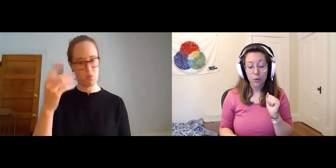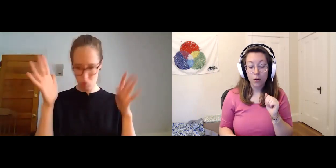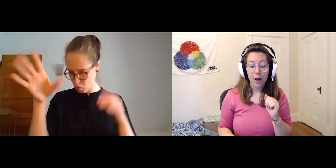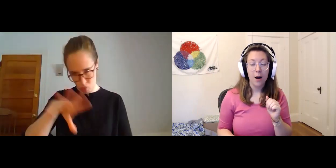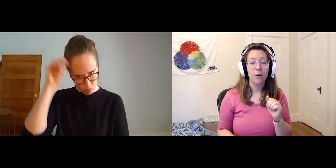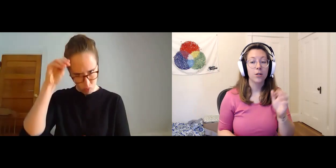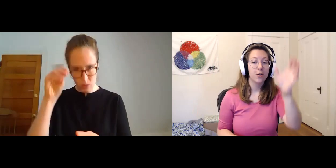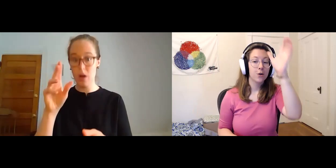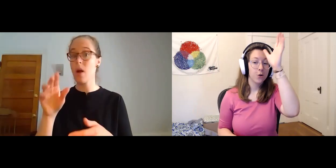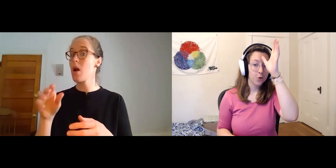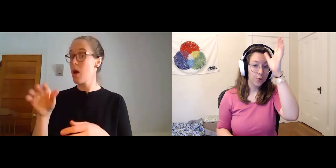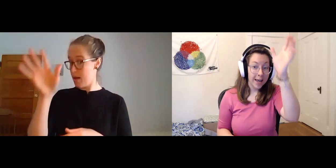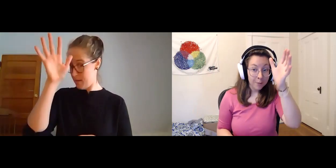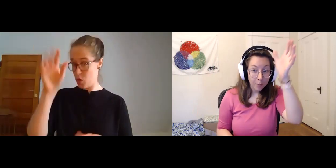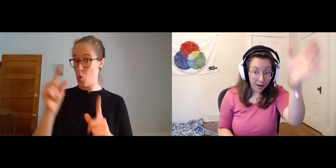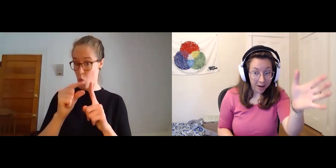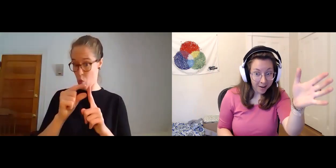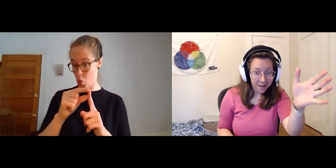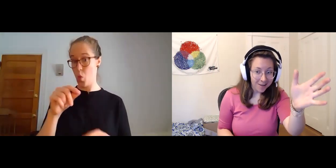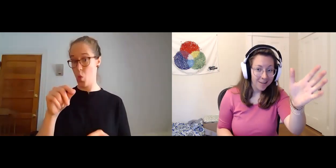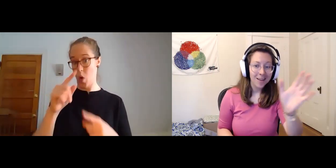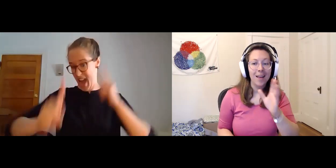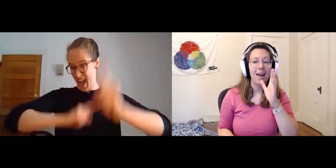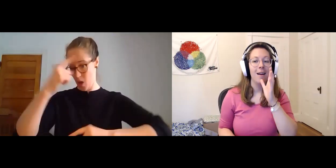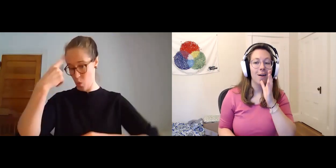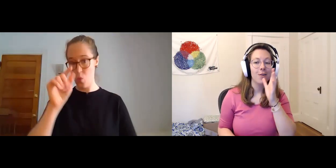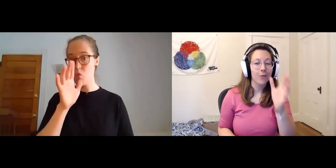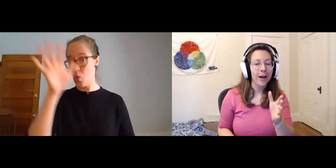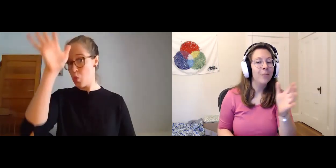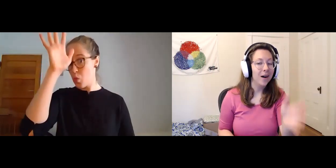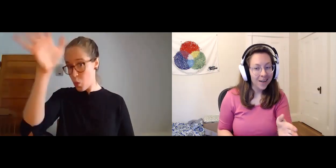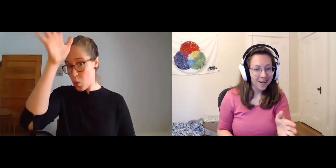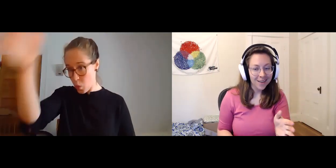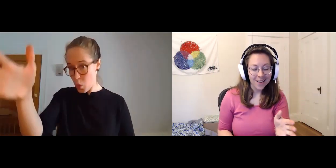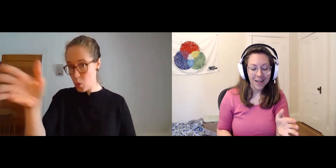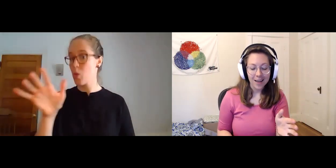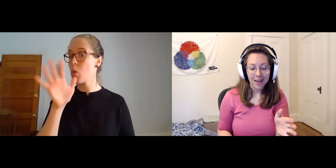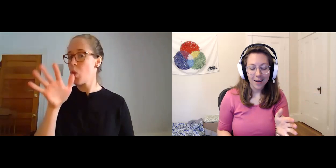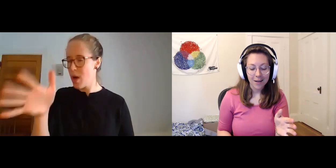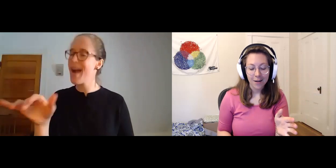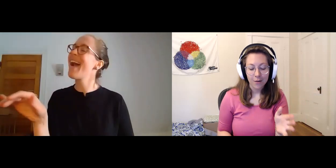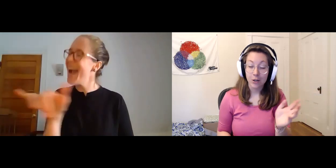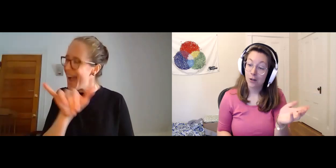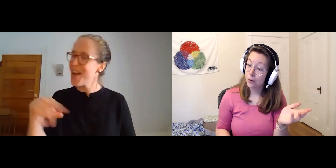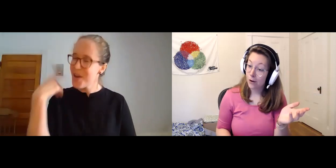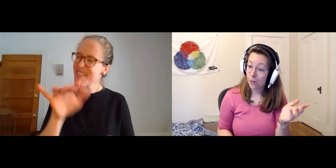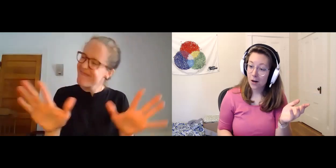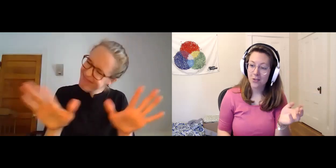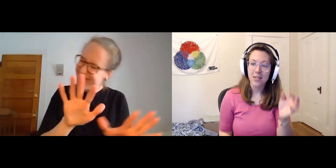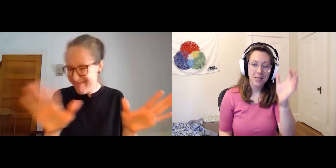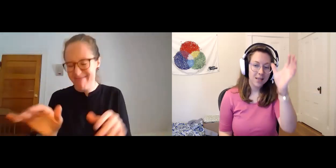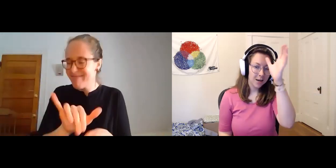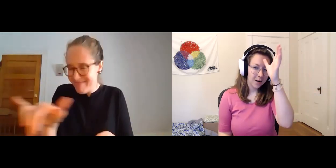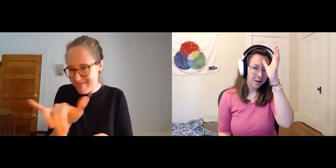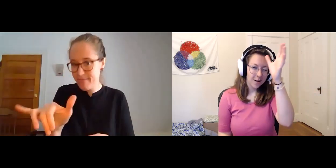what's cool about grandpa and grandma, which are 2 of our